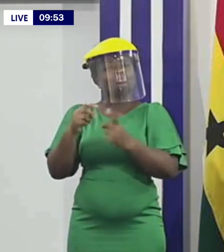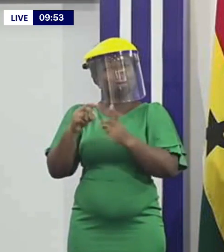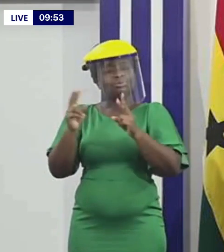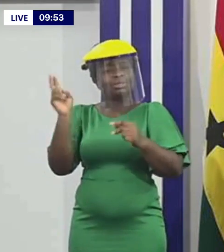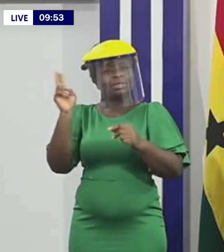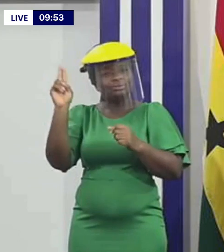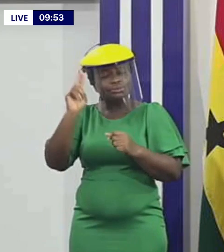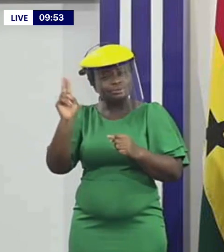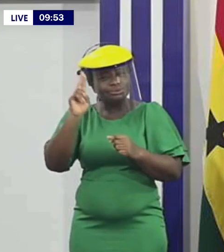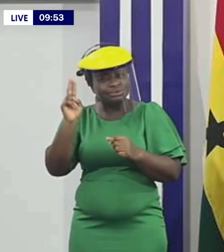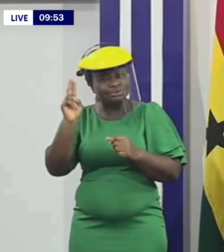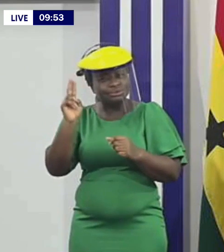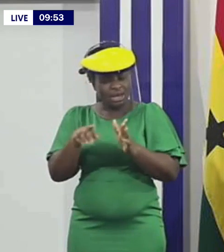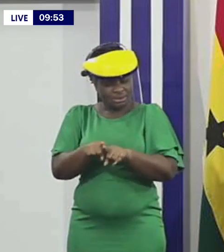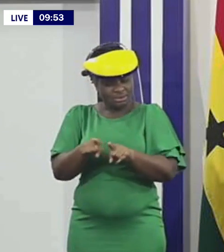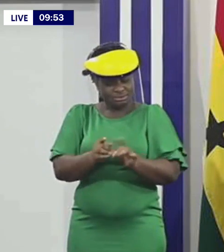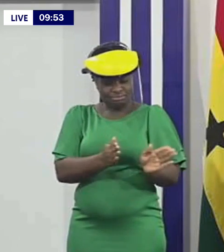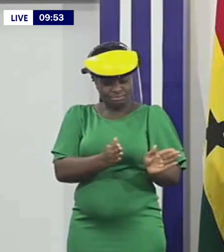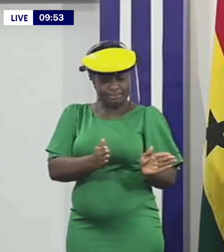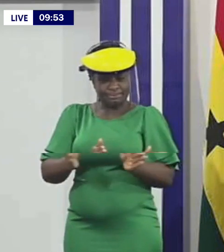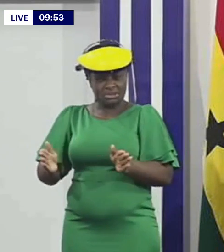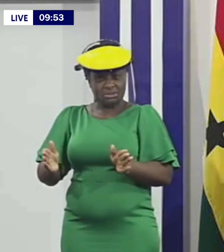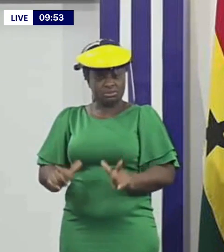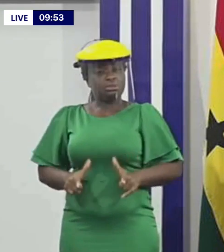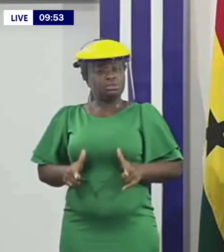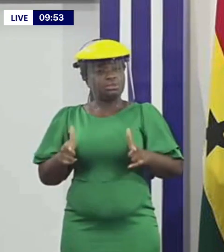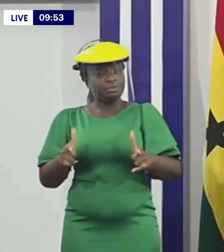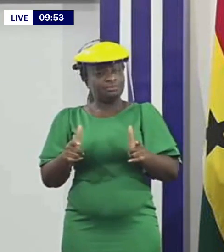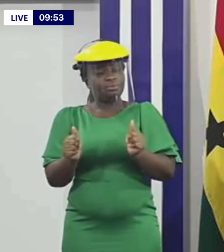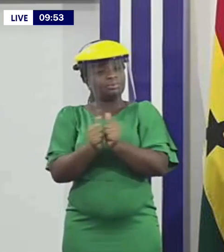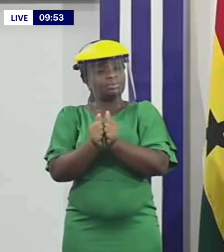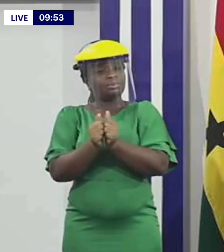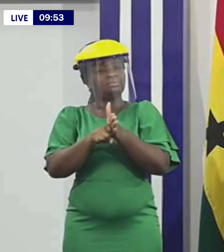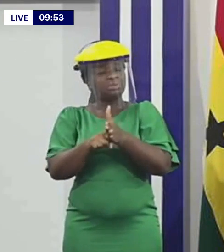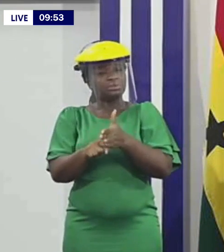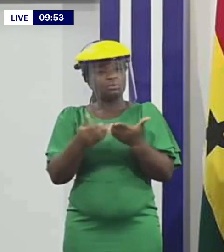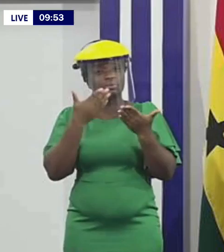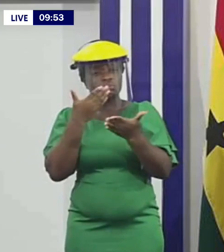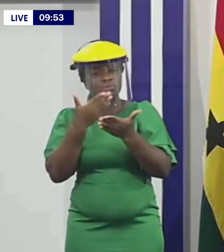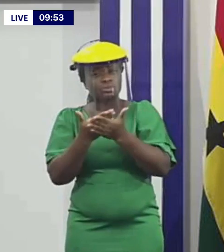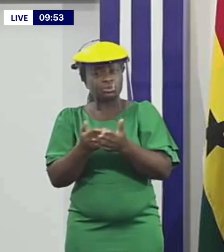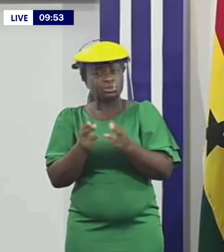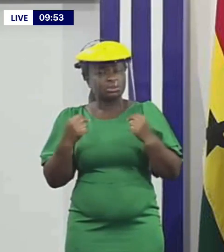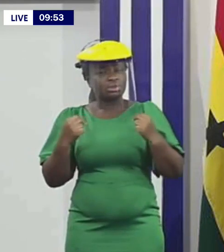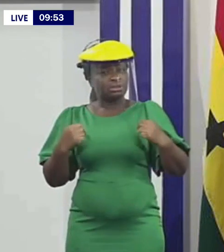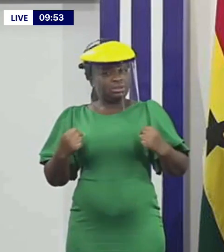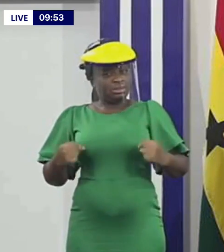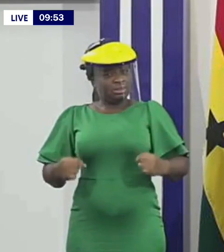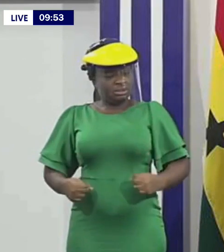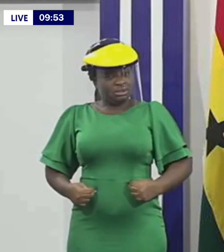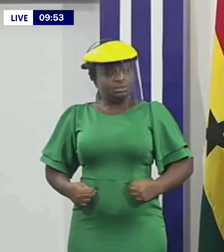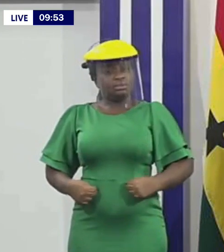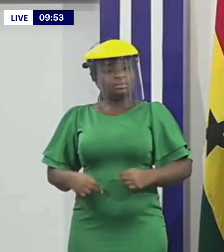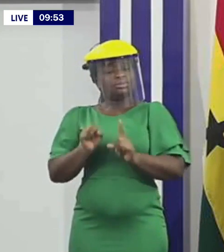long-term use as we plan to live with the virus in good health and imitate the